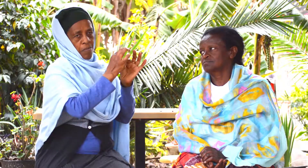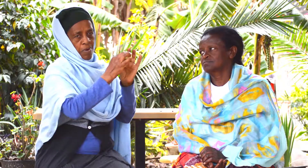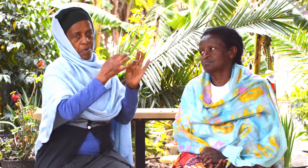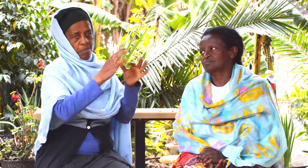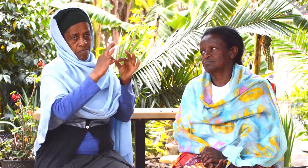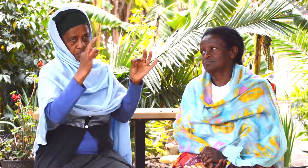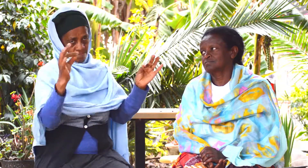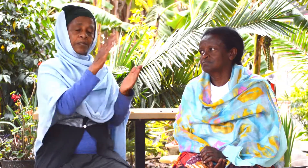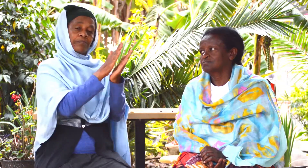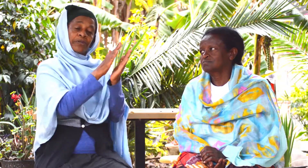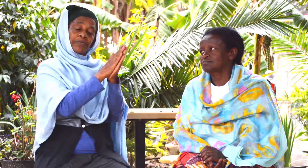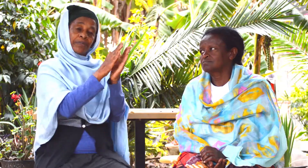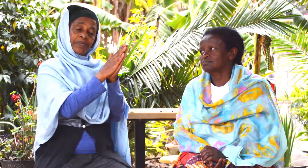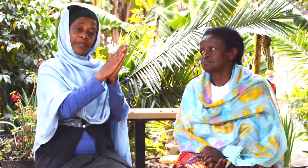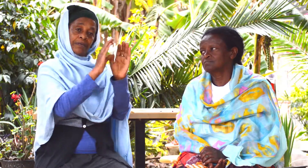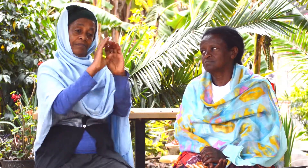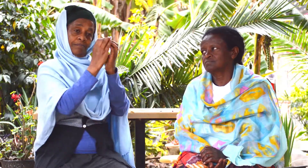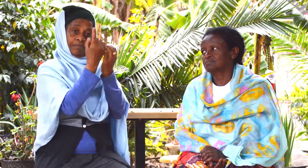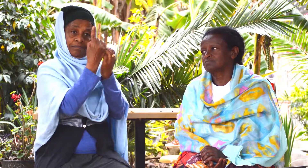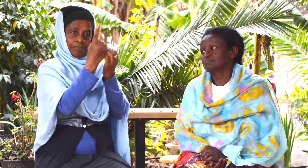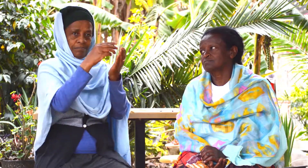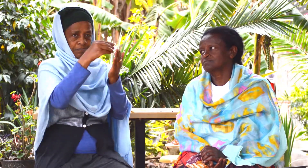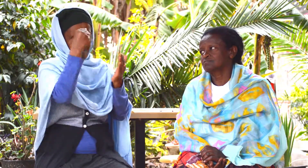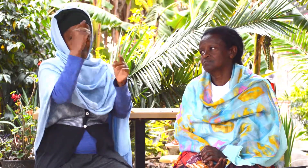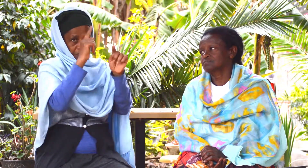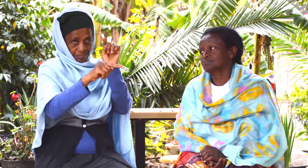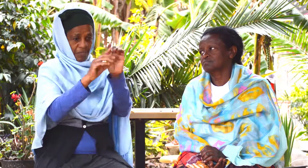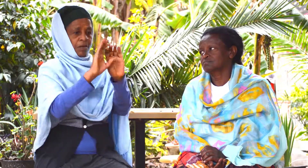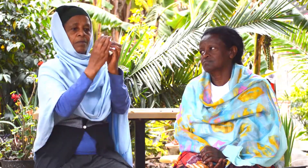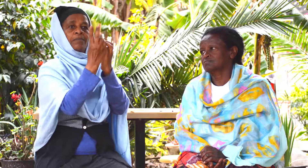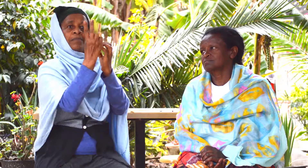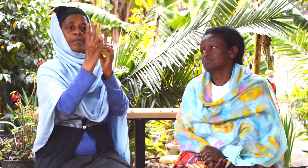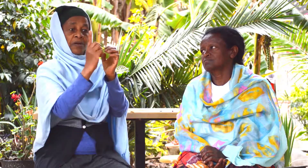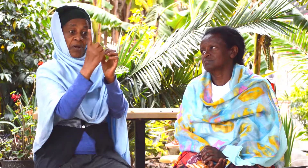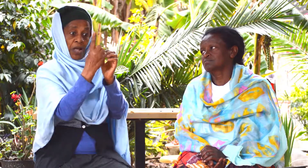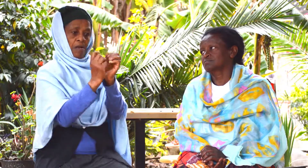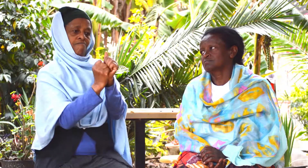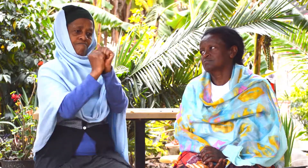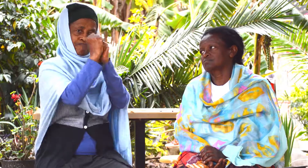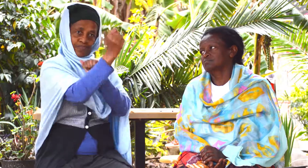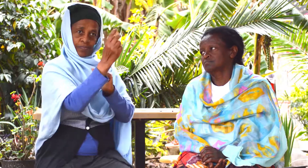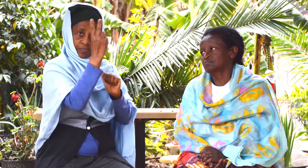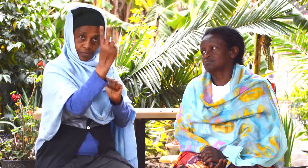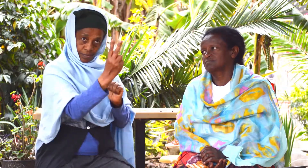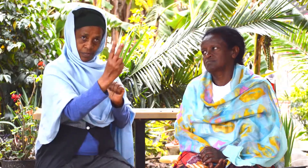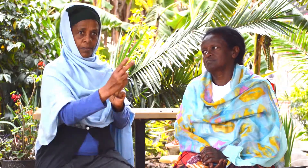language perfectly. When she was a student, she finished grade 1 and passed to grade 2.